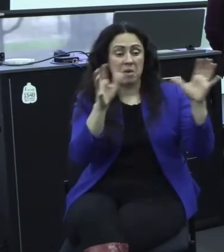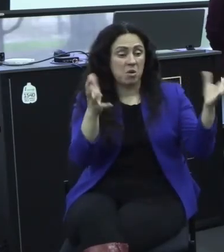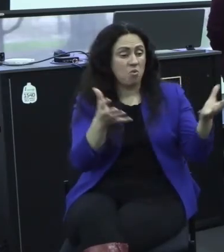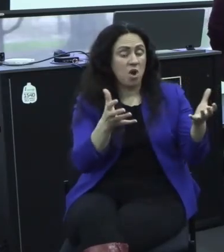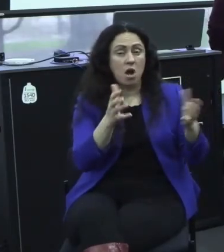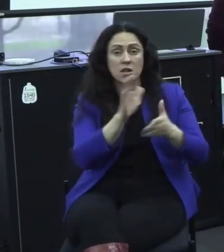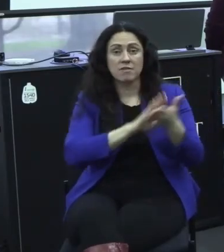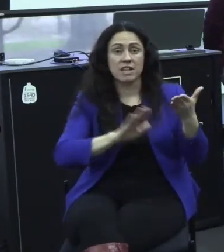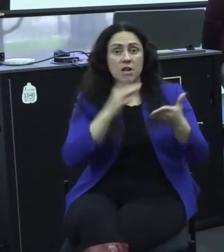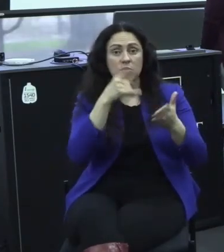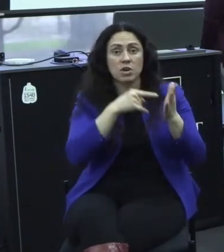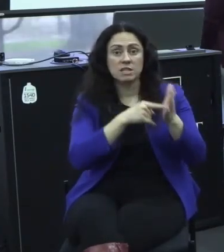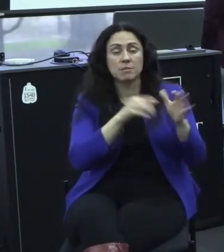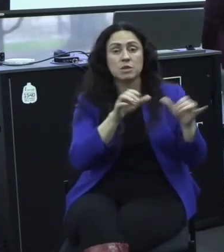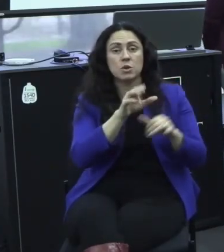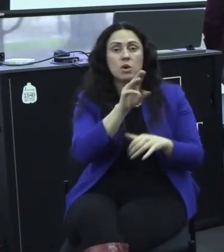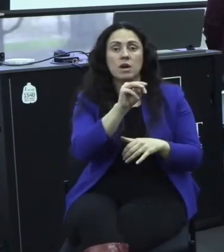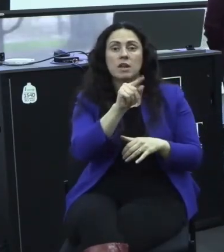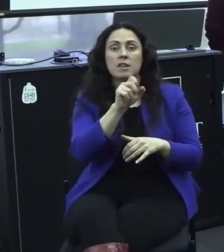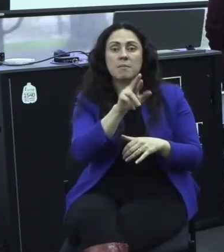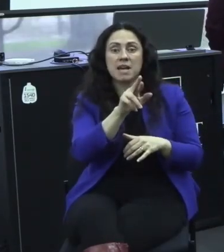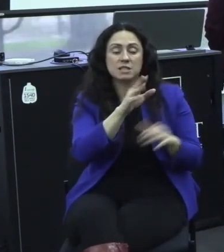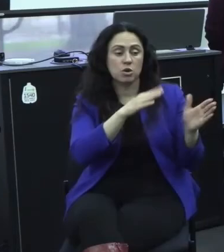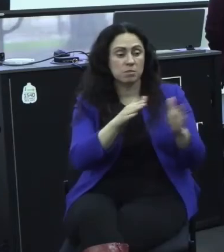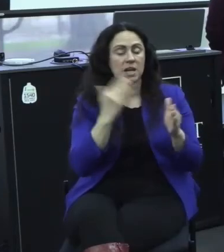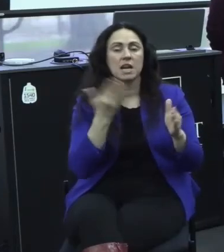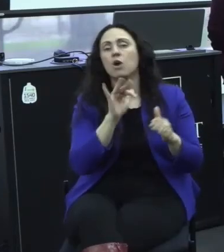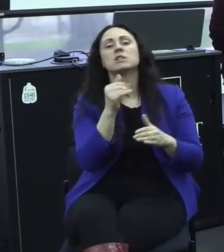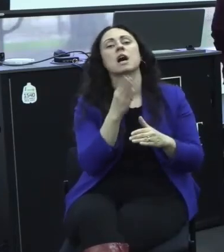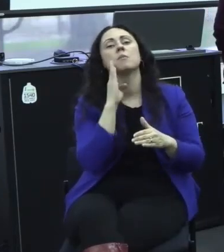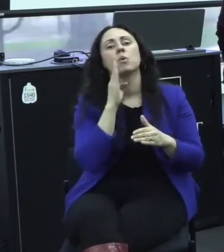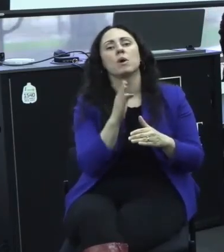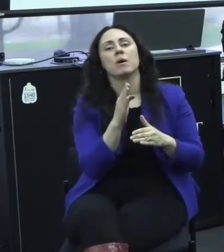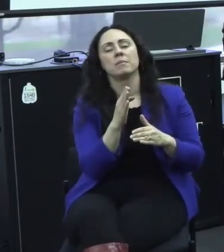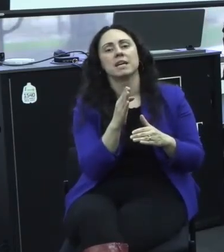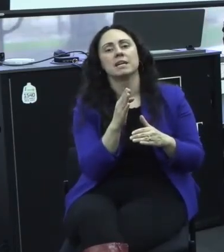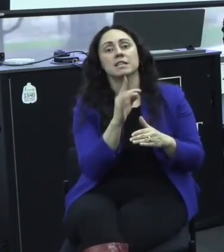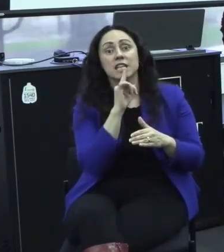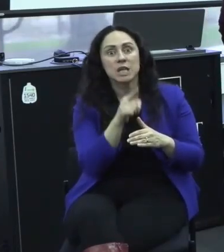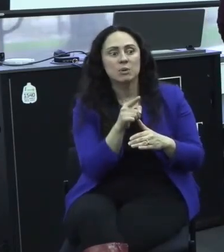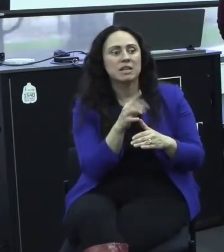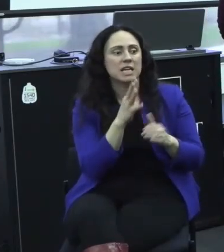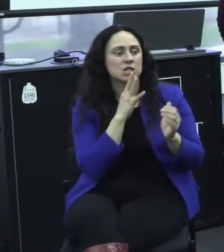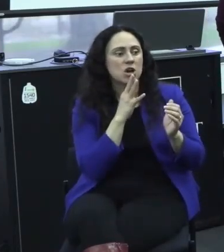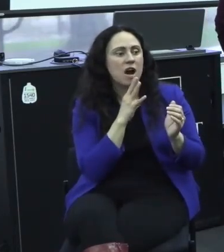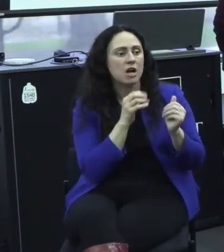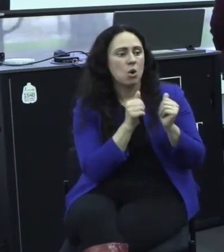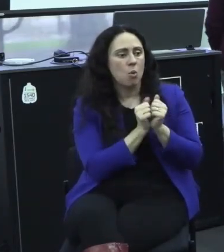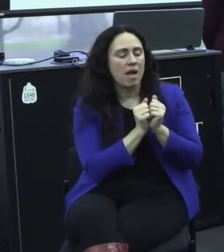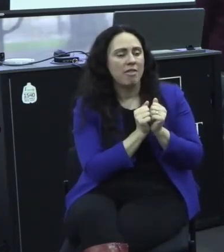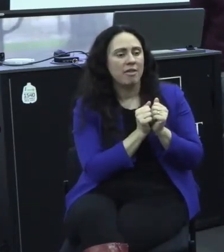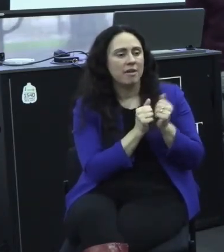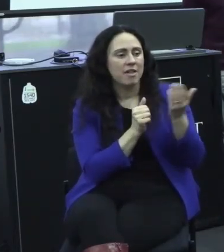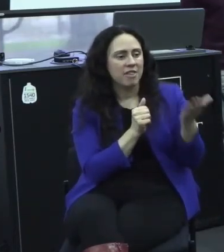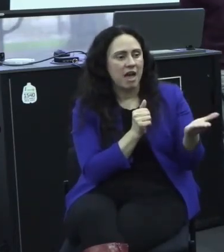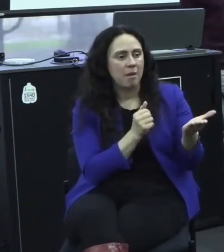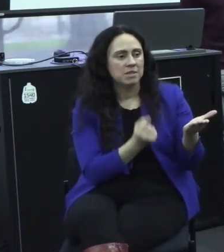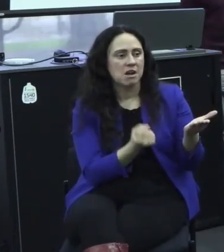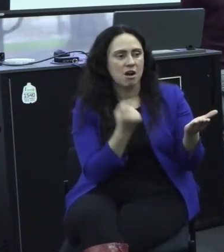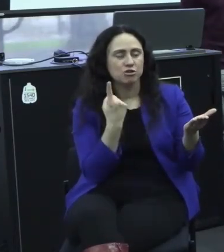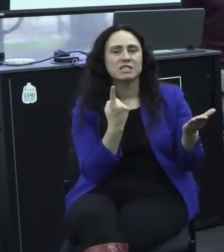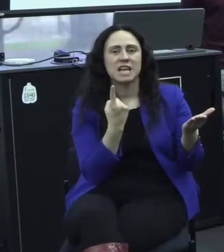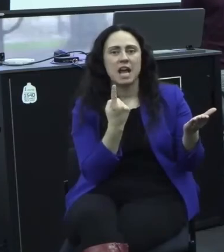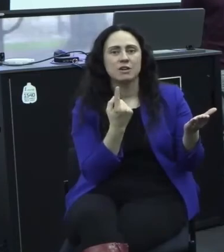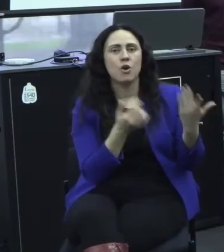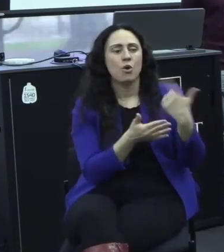for example, to do that master plan. And our job will be to literally talk to them in order to understand